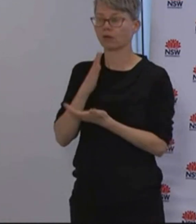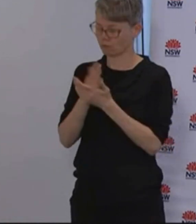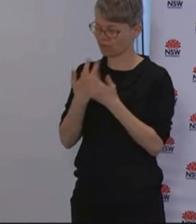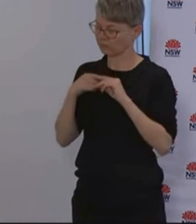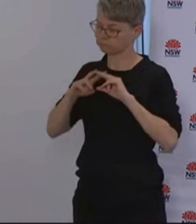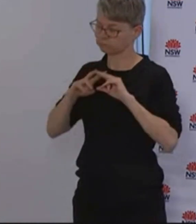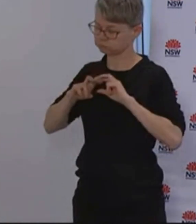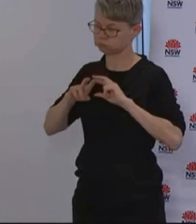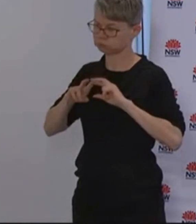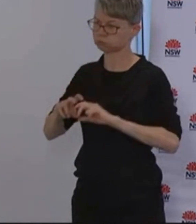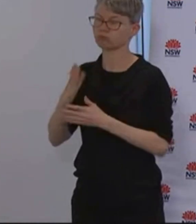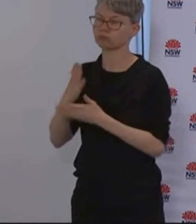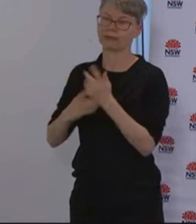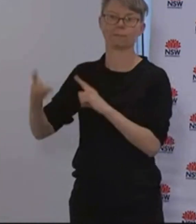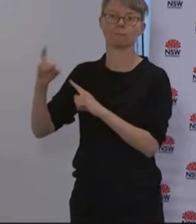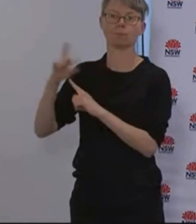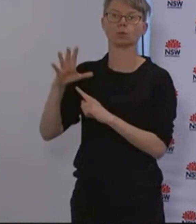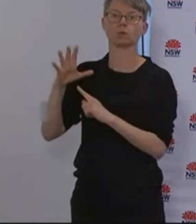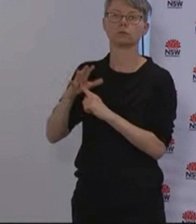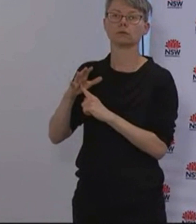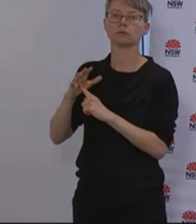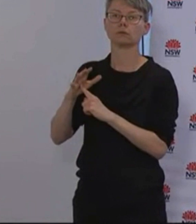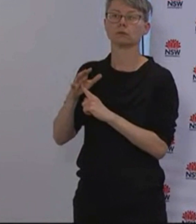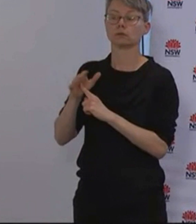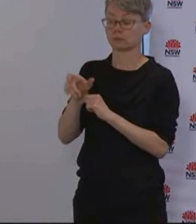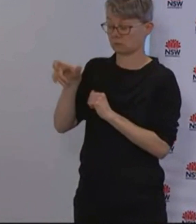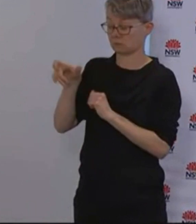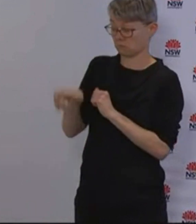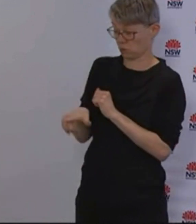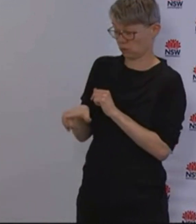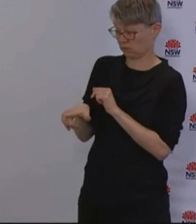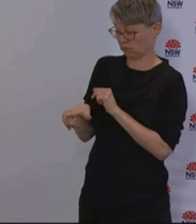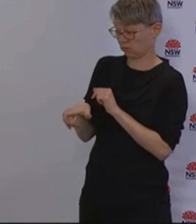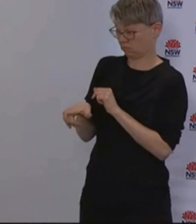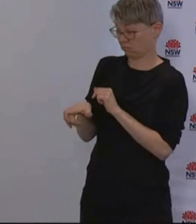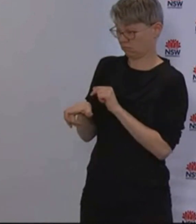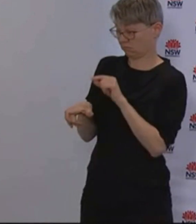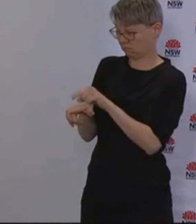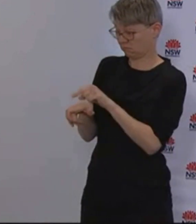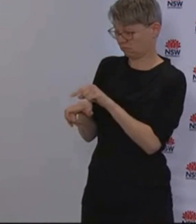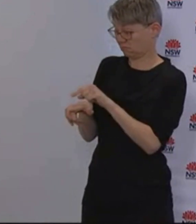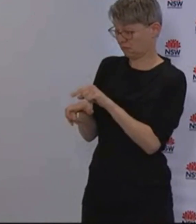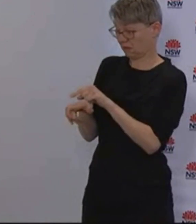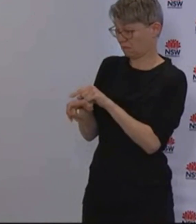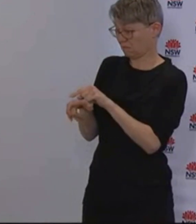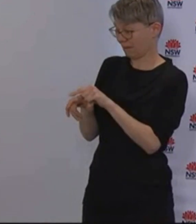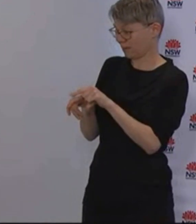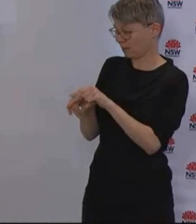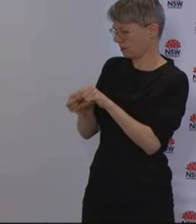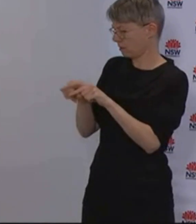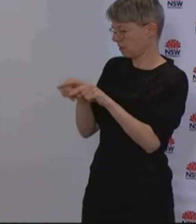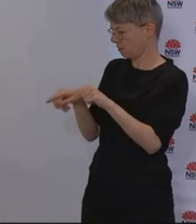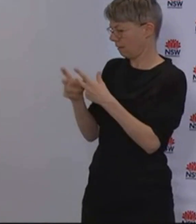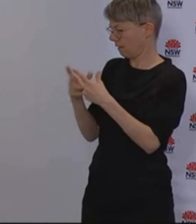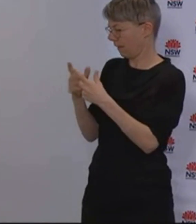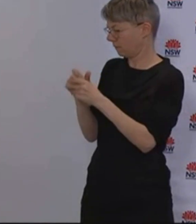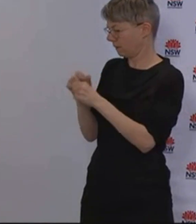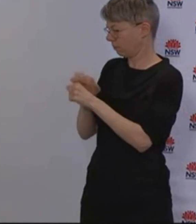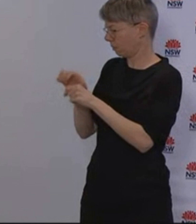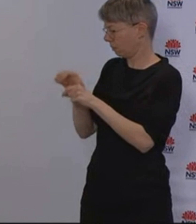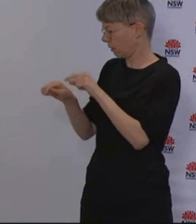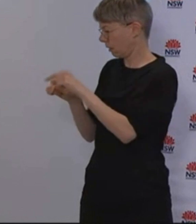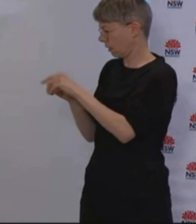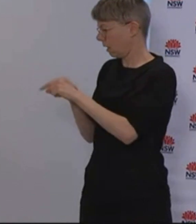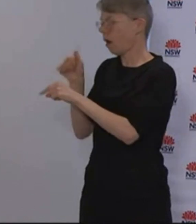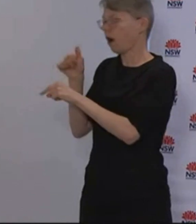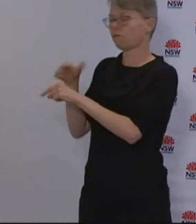a pivotal part of the investigation is whether these cases can be linked to any travellers from Melbourne, because that gives us comfort